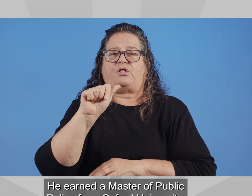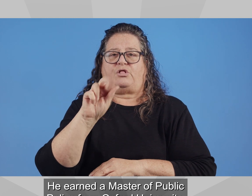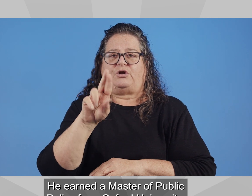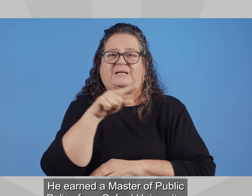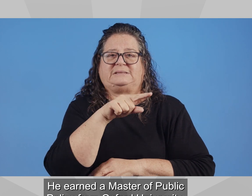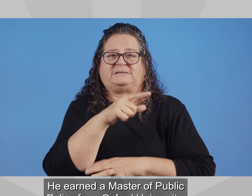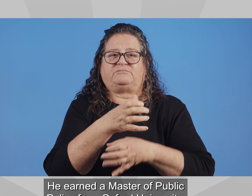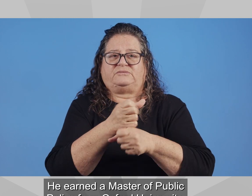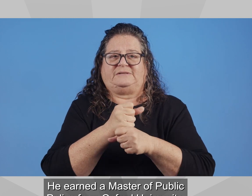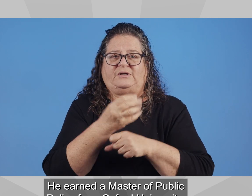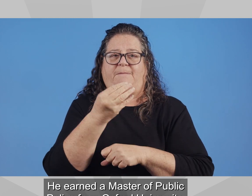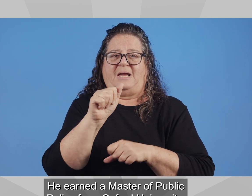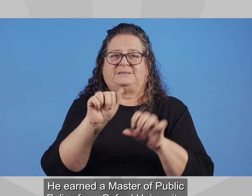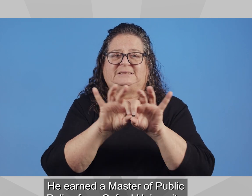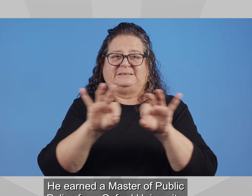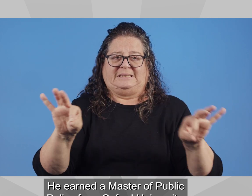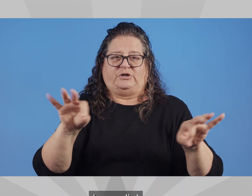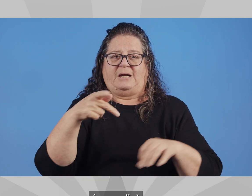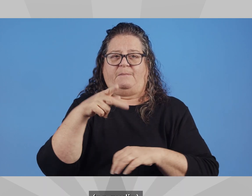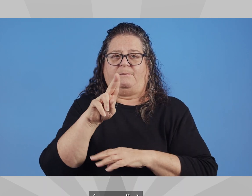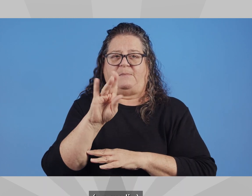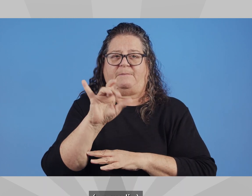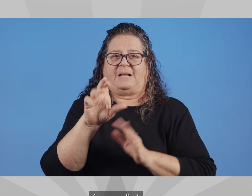Policy from Oxford University.